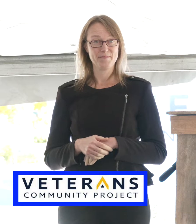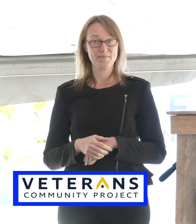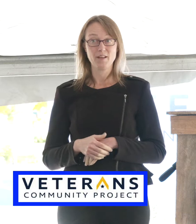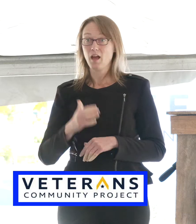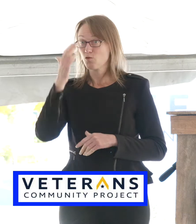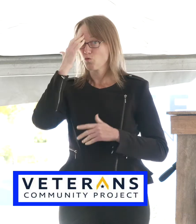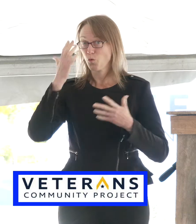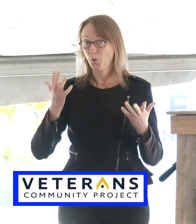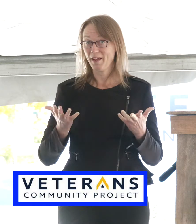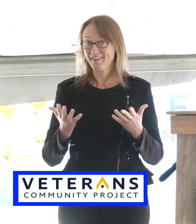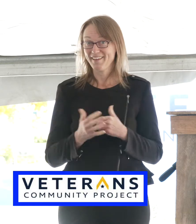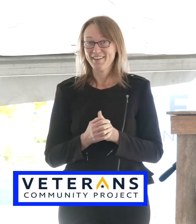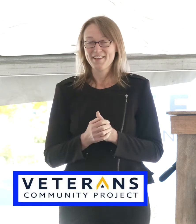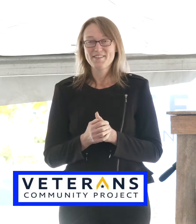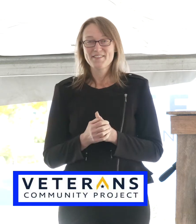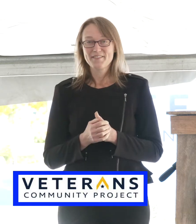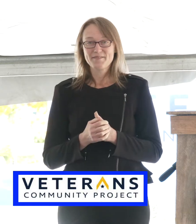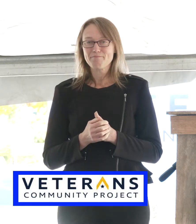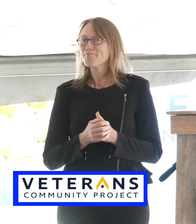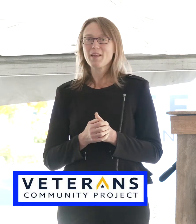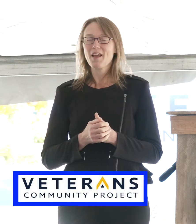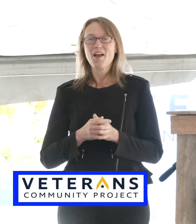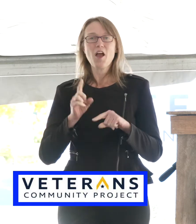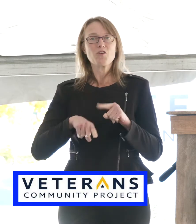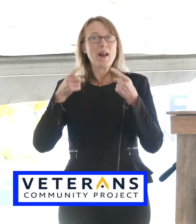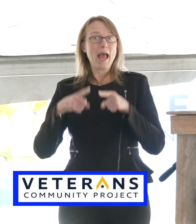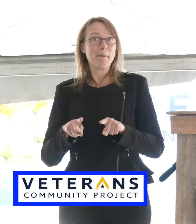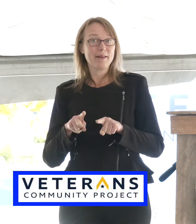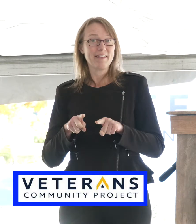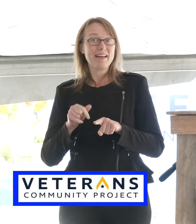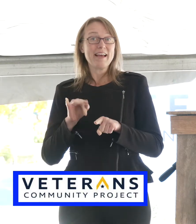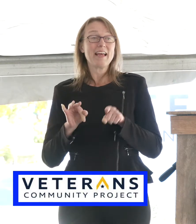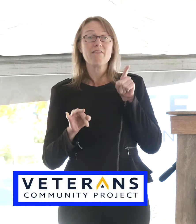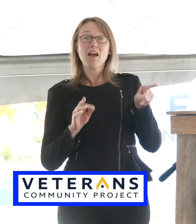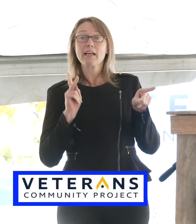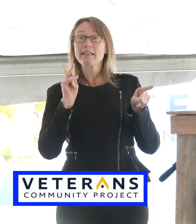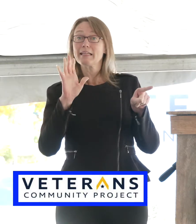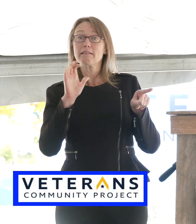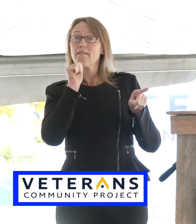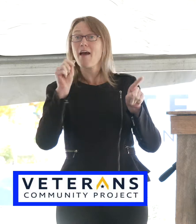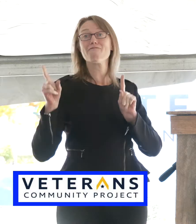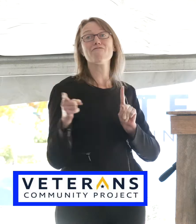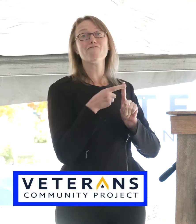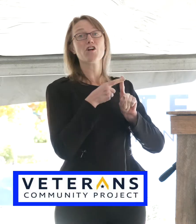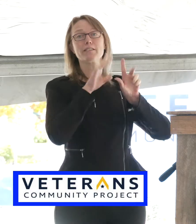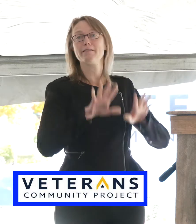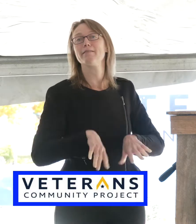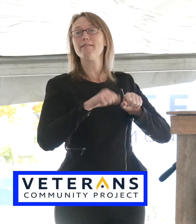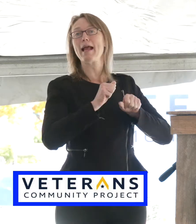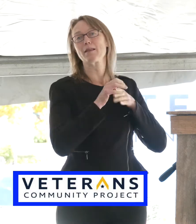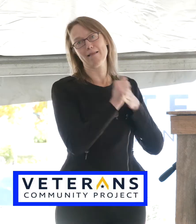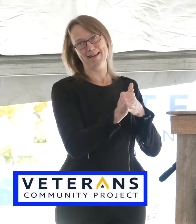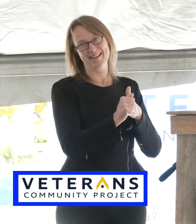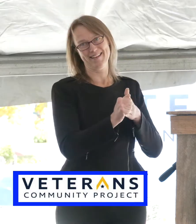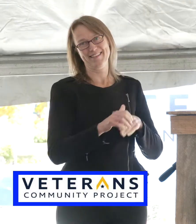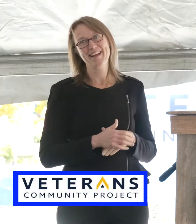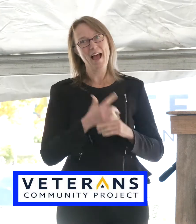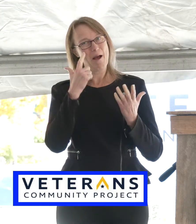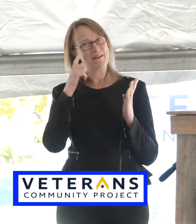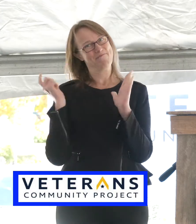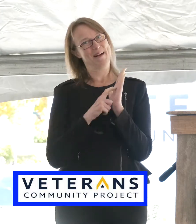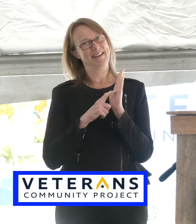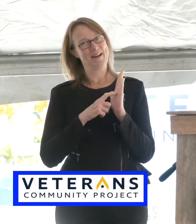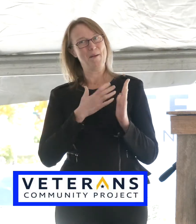And you know what? It would not have happened had Kansas City not led the way on this. And I just want to recognize my